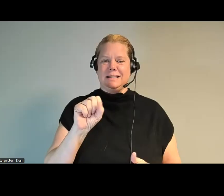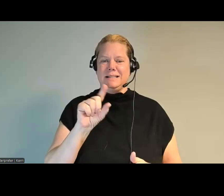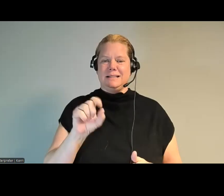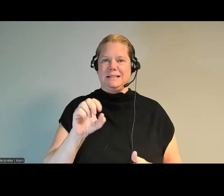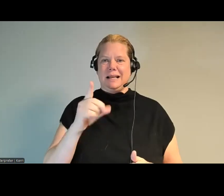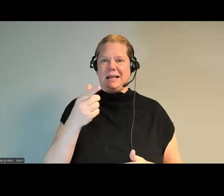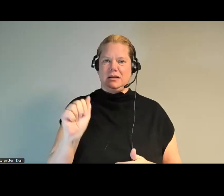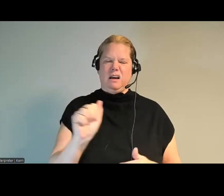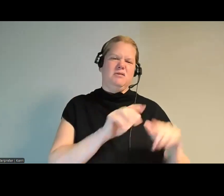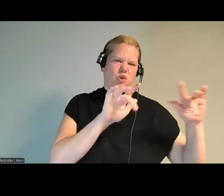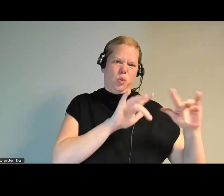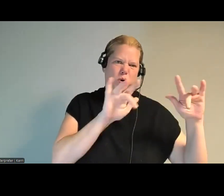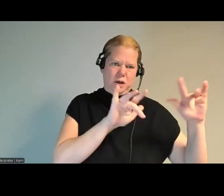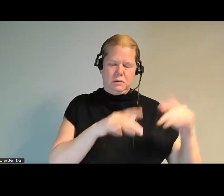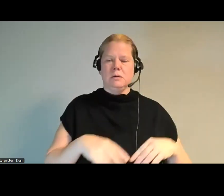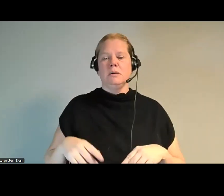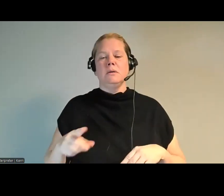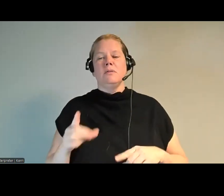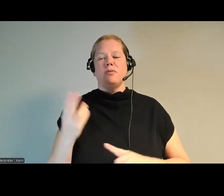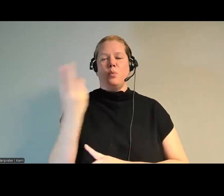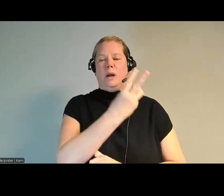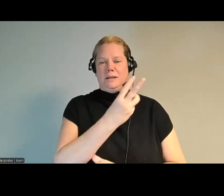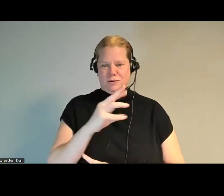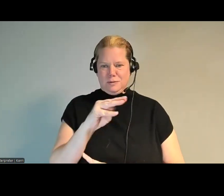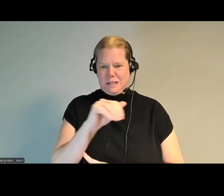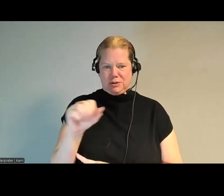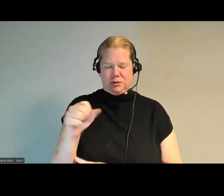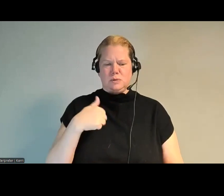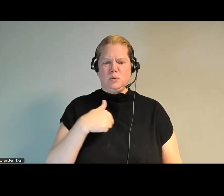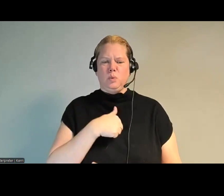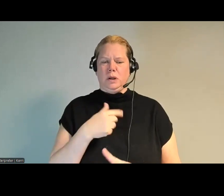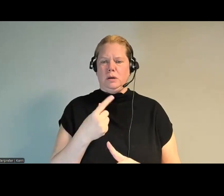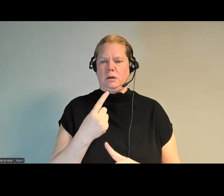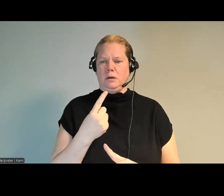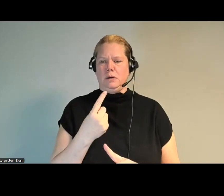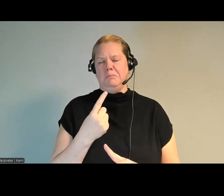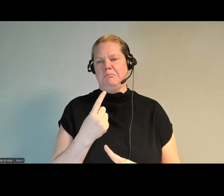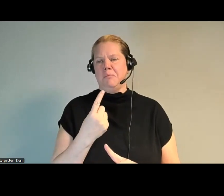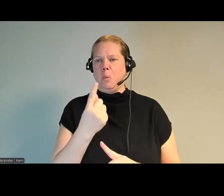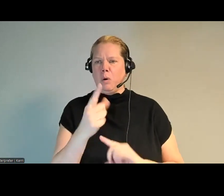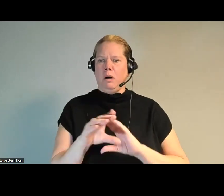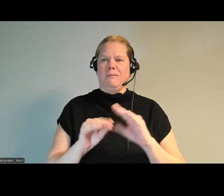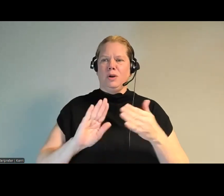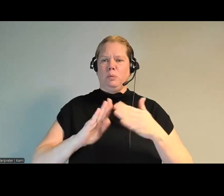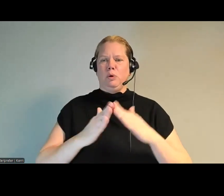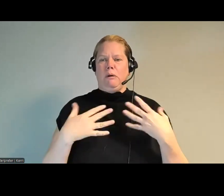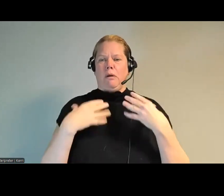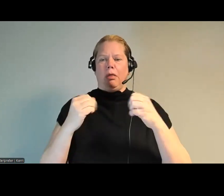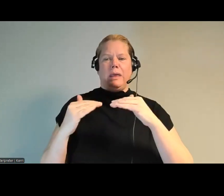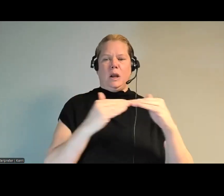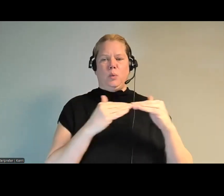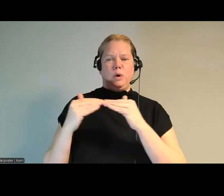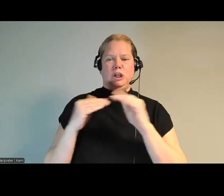Public Health Institute of Western Massachusetts, and we are one of the Community Health Equity